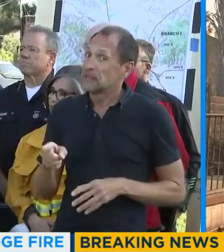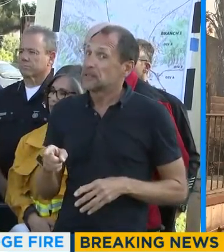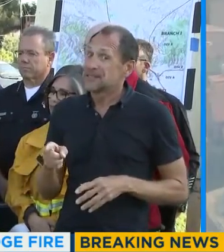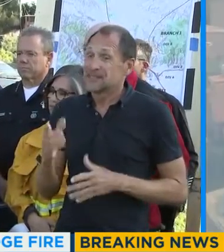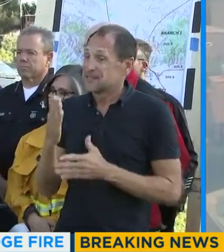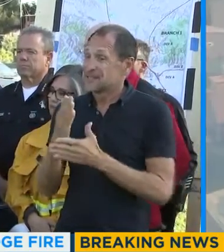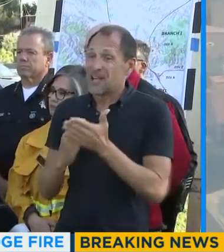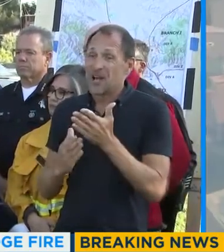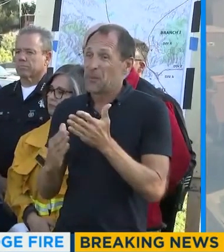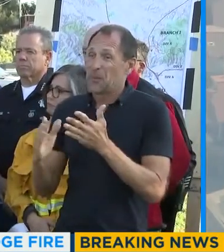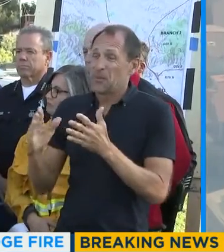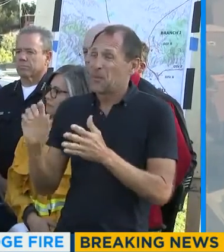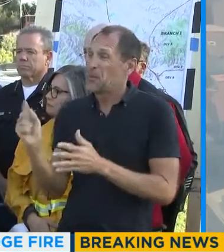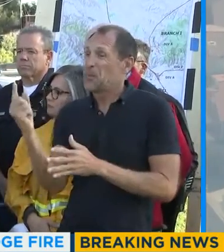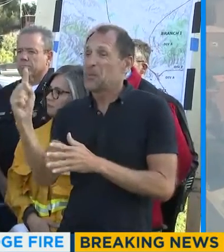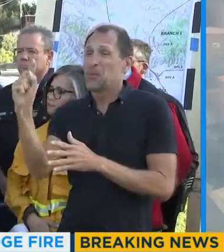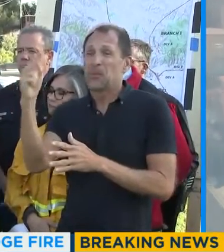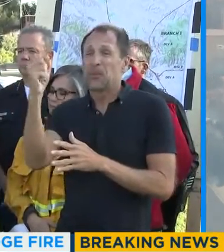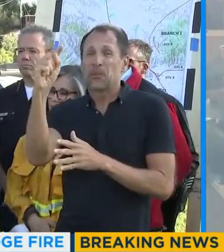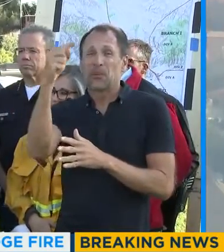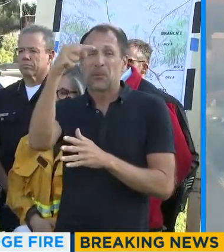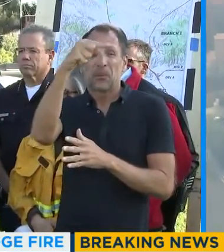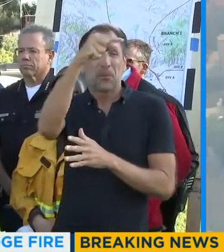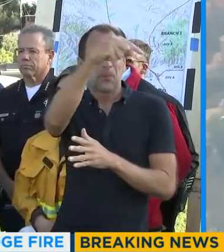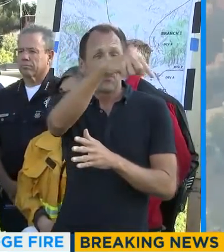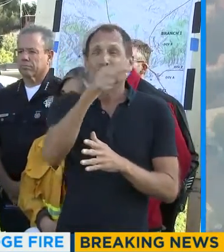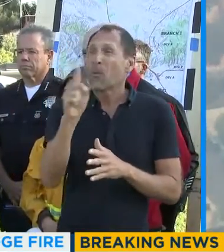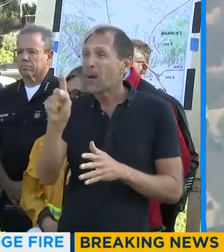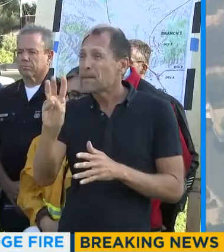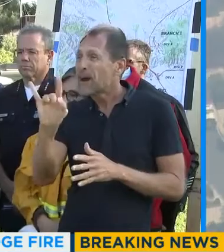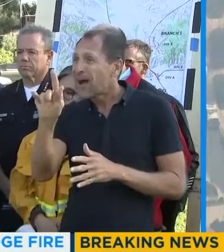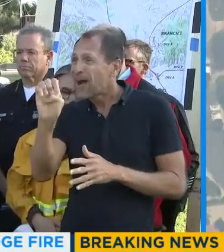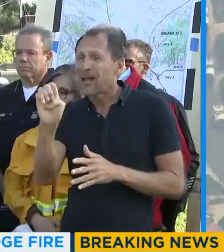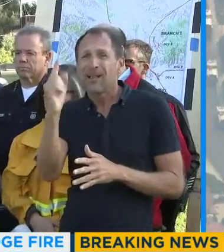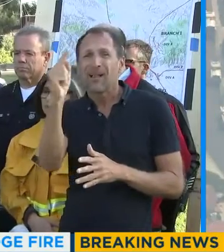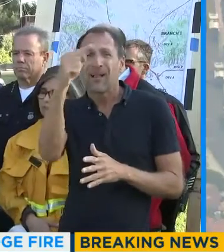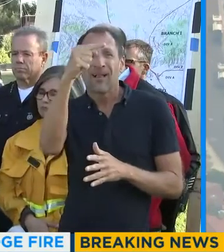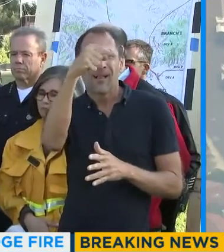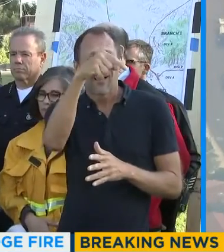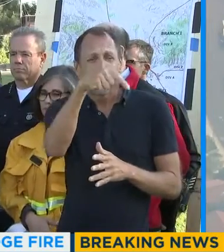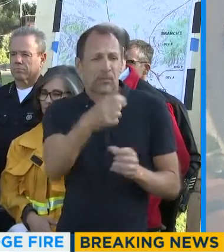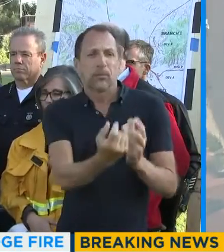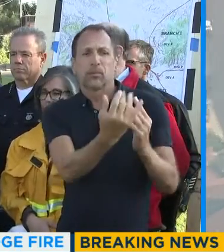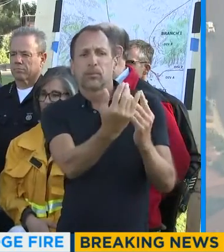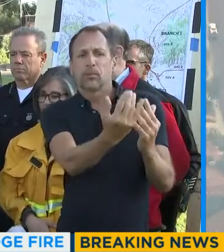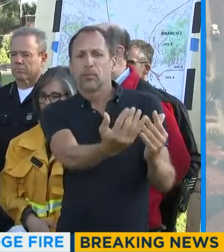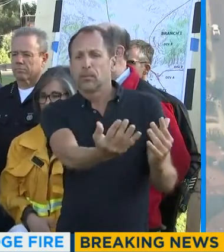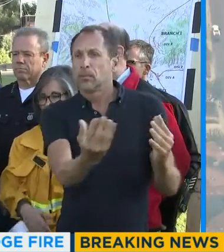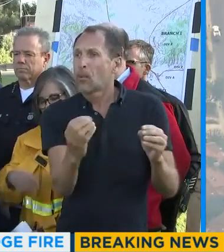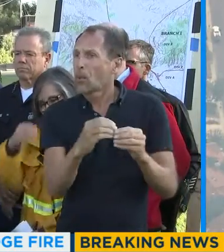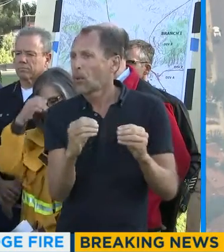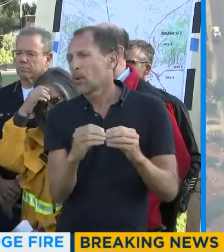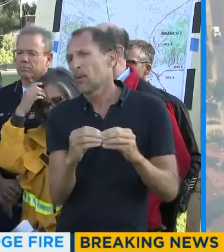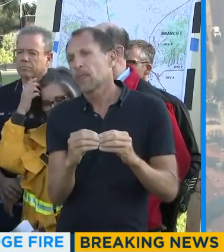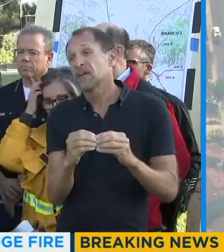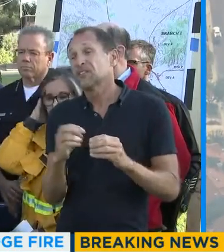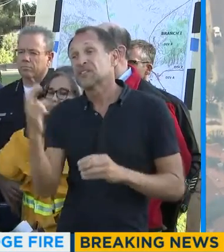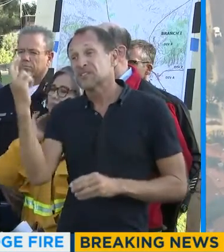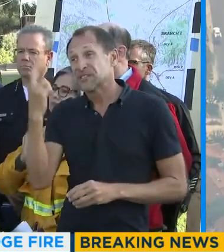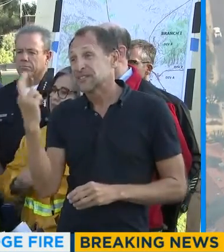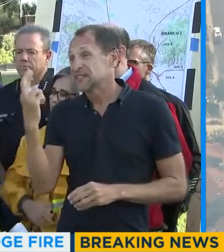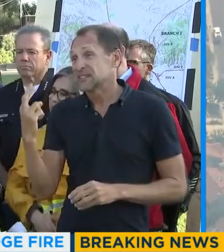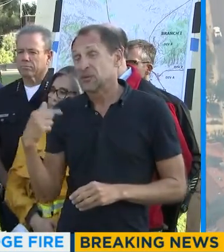have traveled downwind over a mile. That is why we're being very, very cautious in